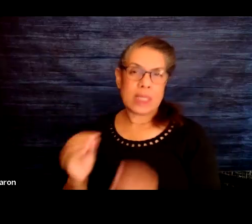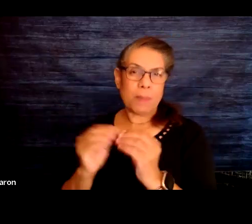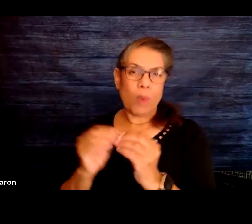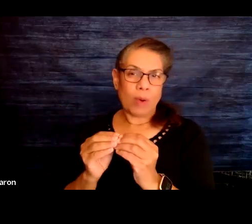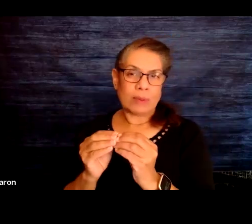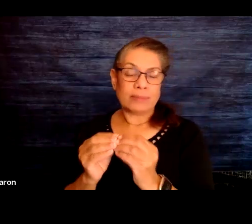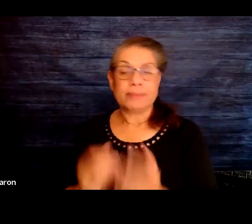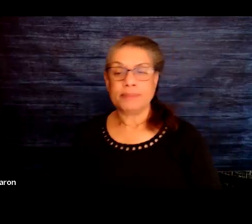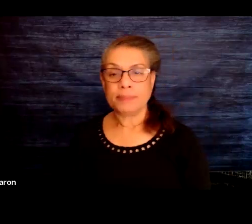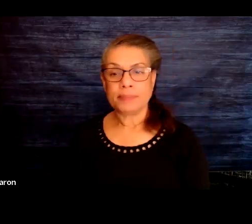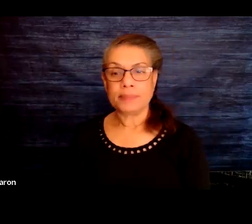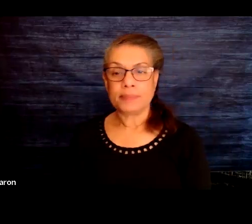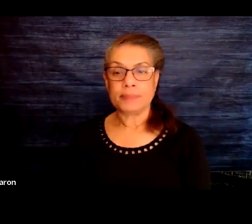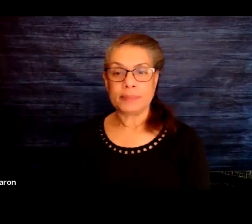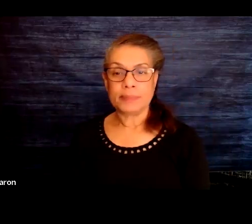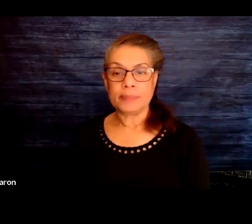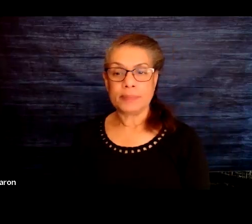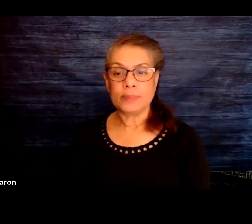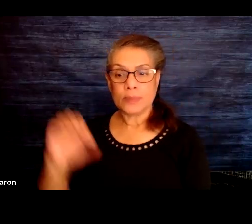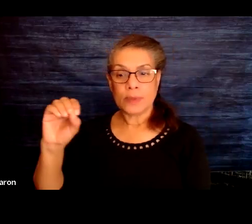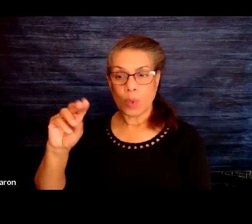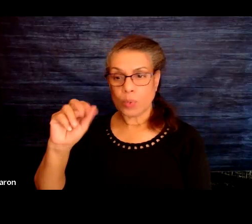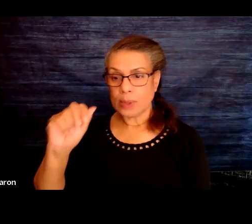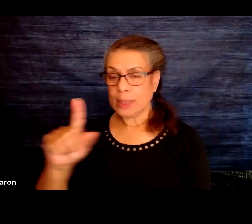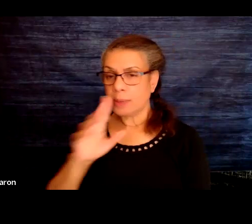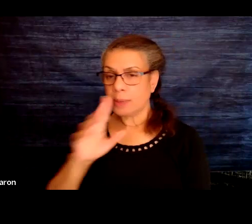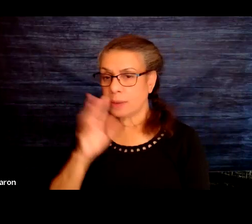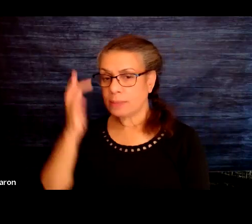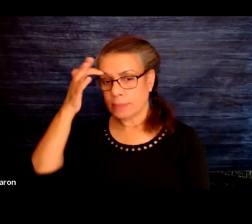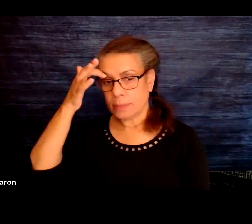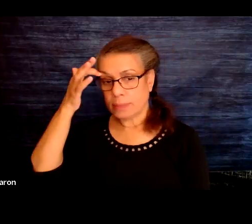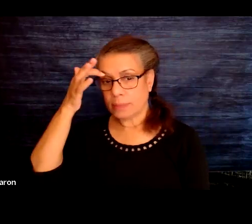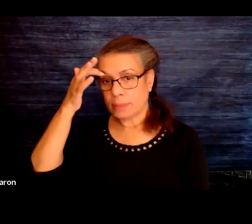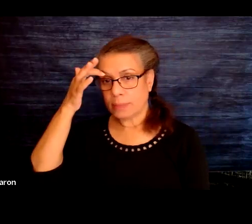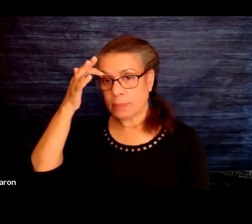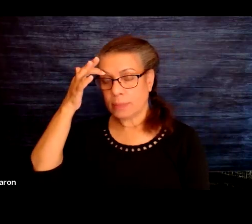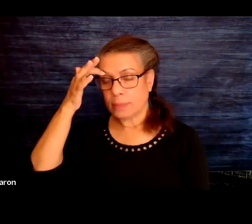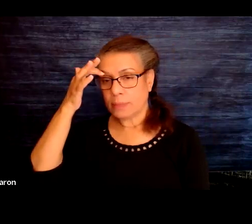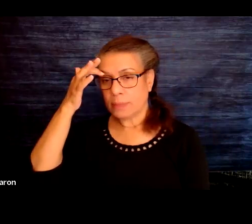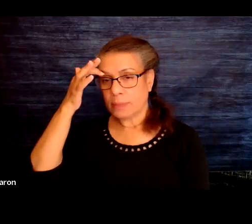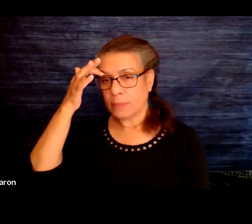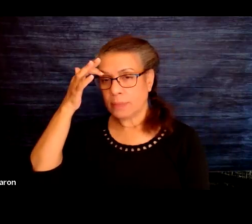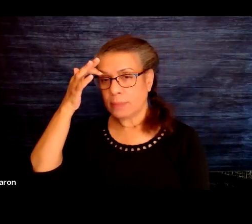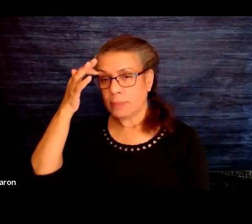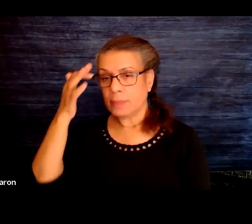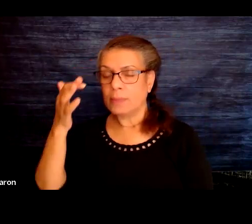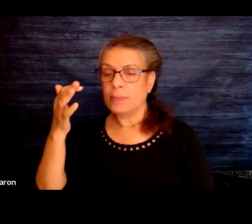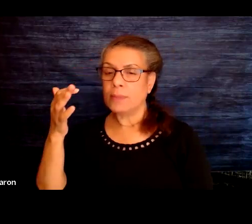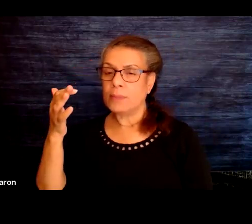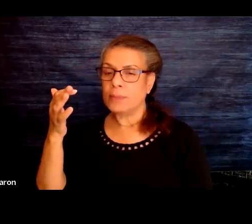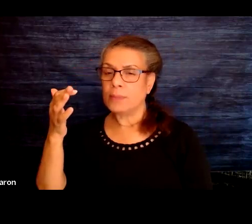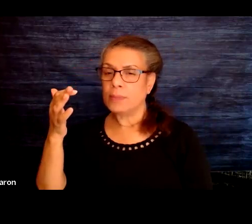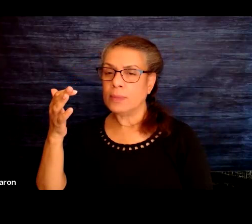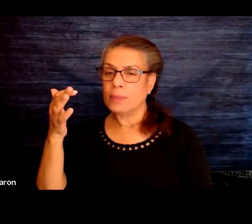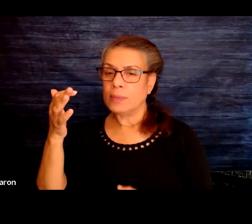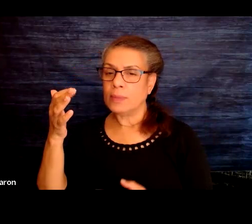It's a question of how we are gauging a better sense of what schools are having. I